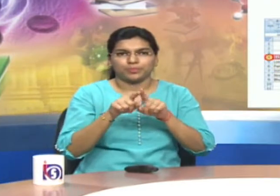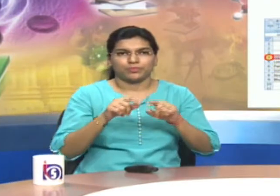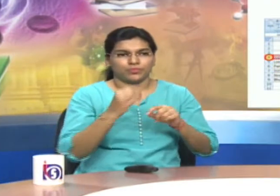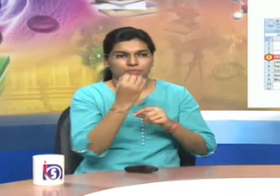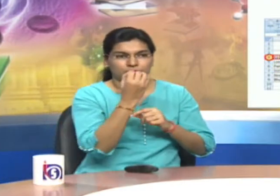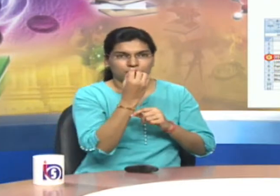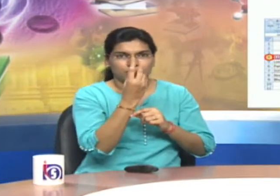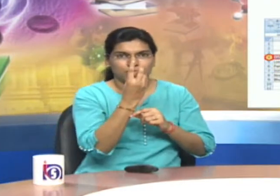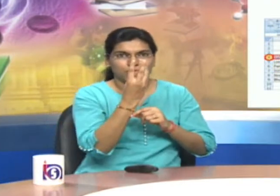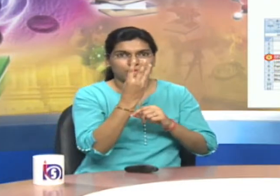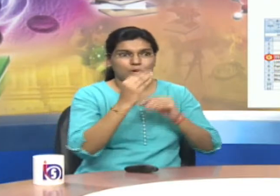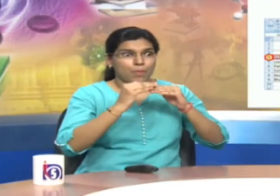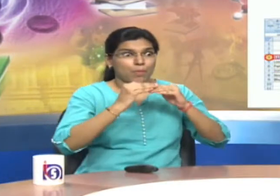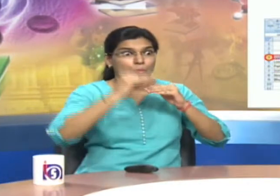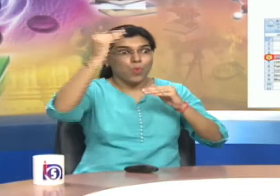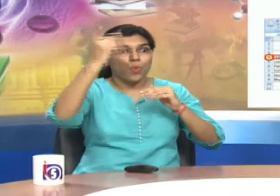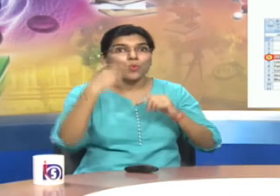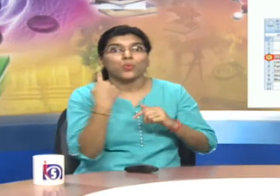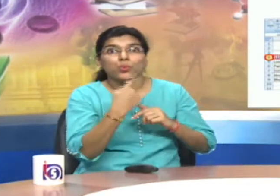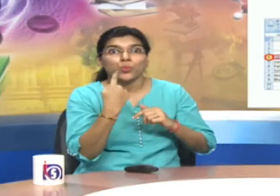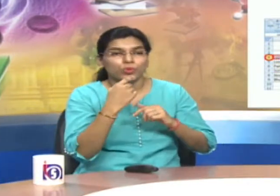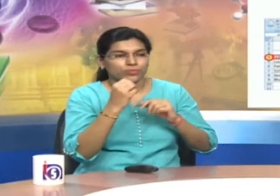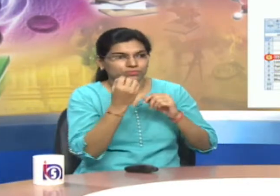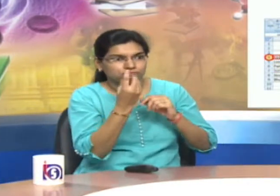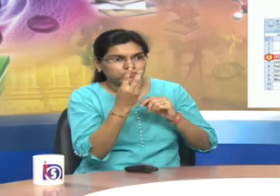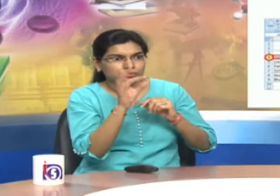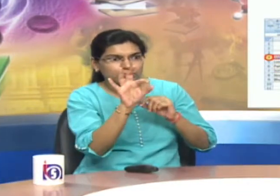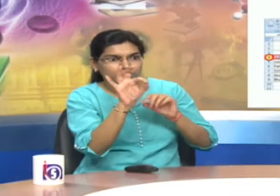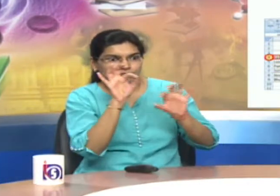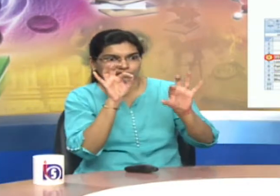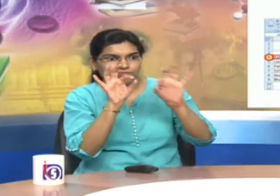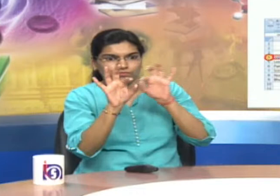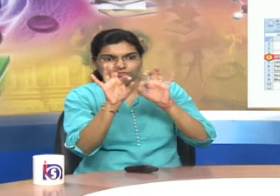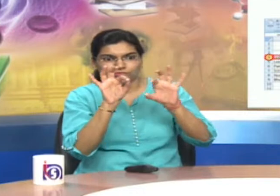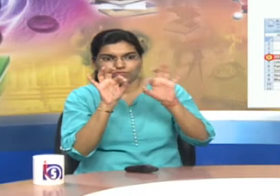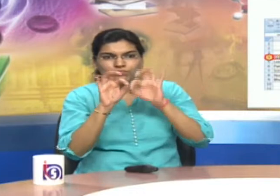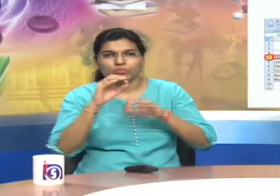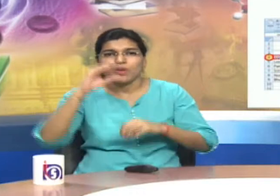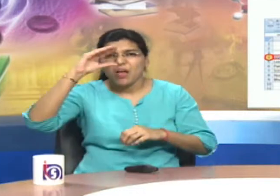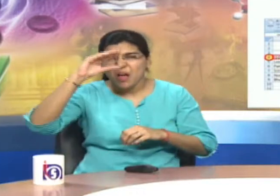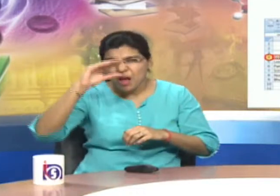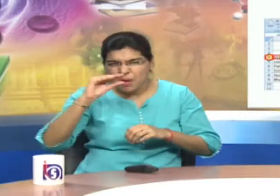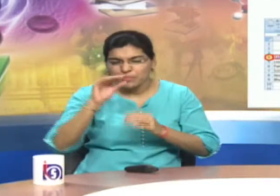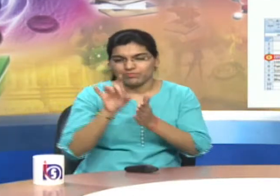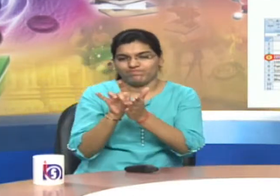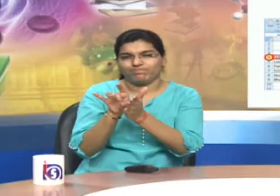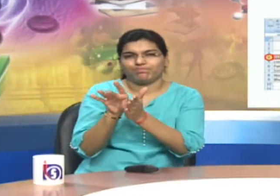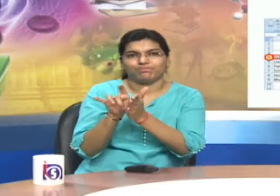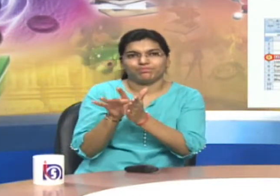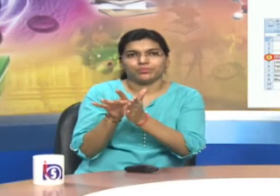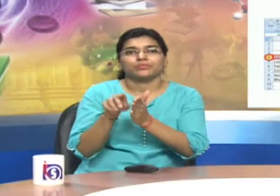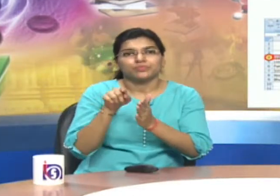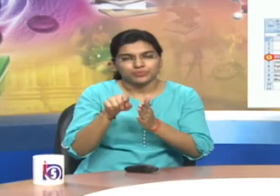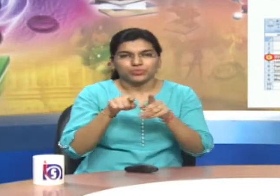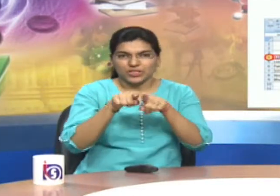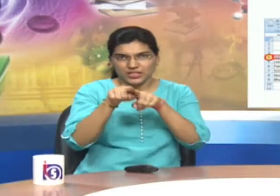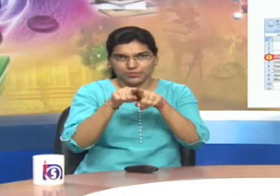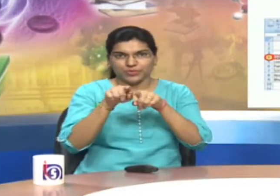if? For example, there are some numbers, you have marks more than some